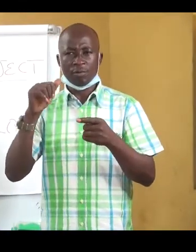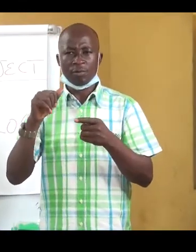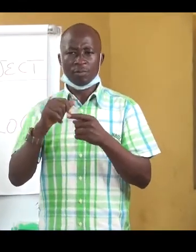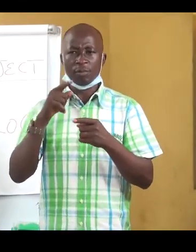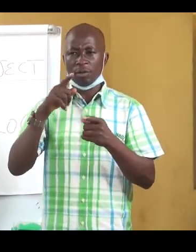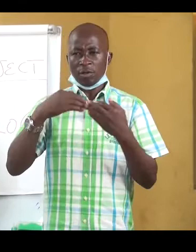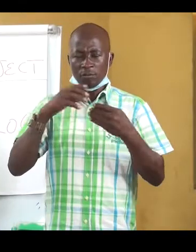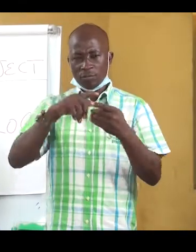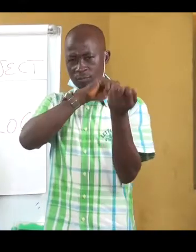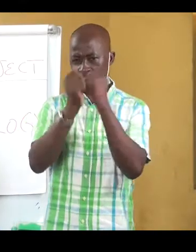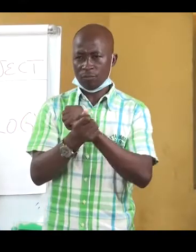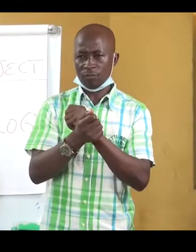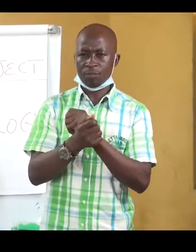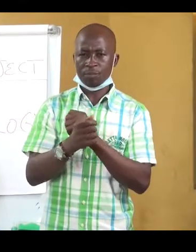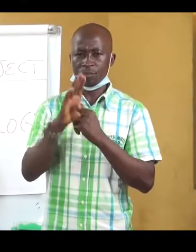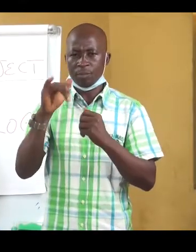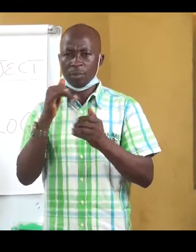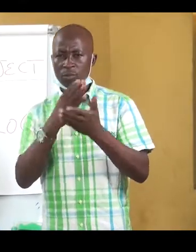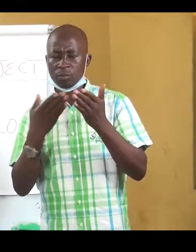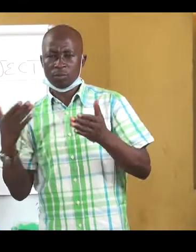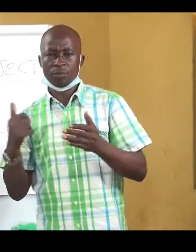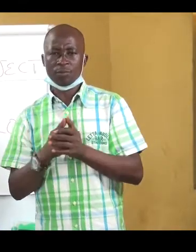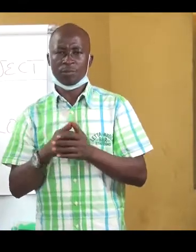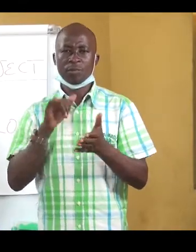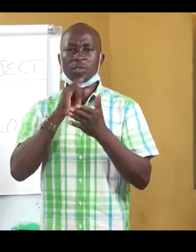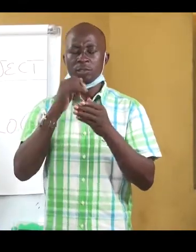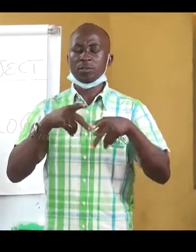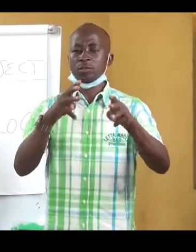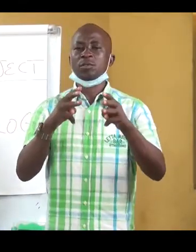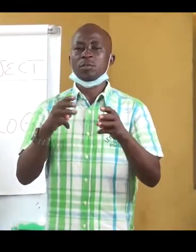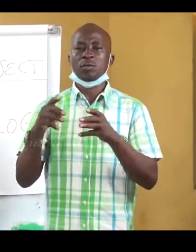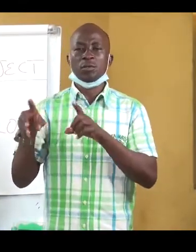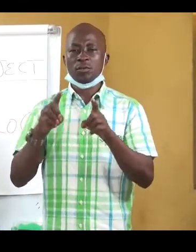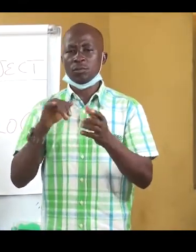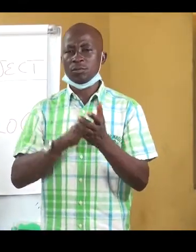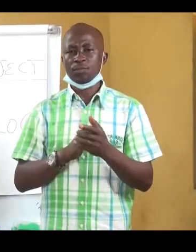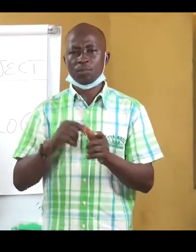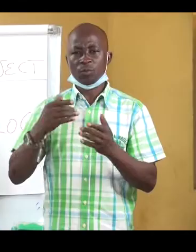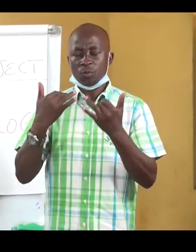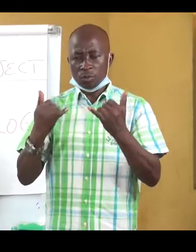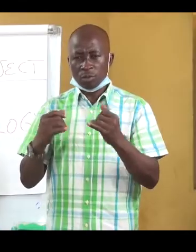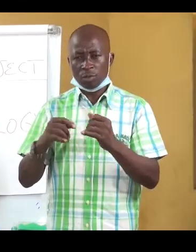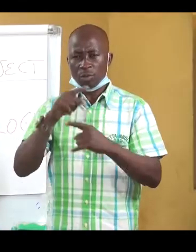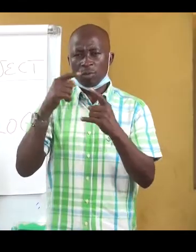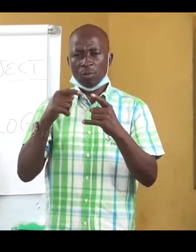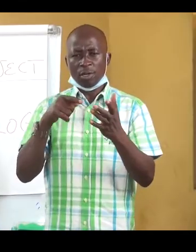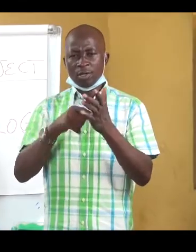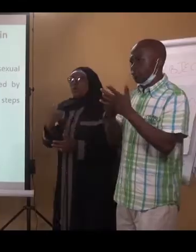agents, and that is the process of the pollination. So now, when pollination is achieved, what